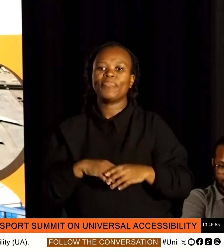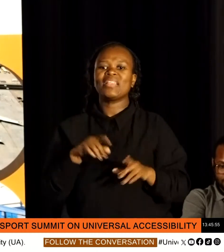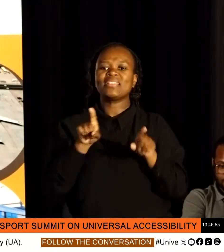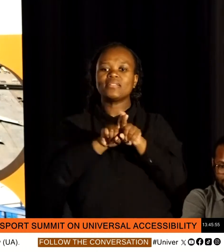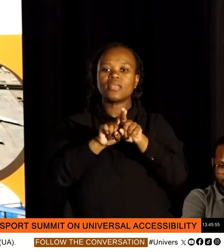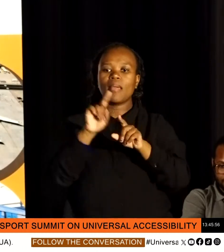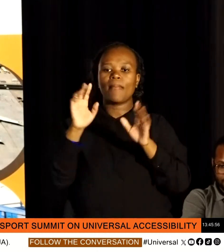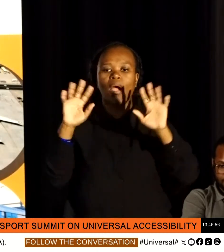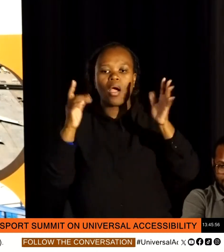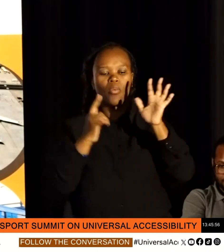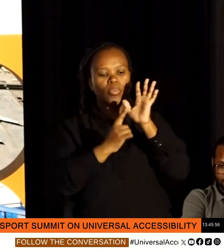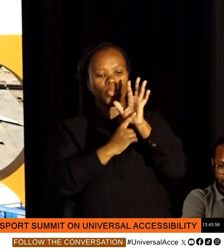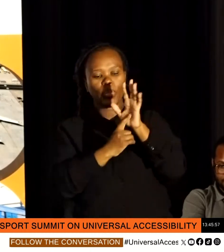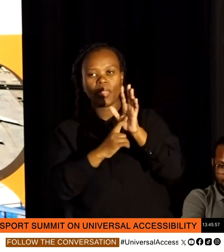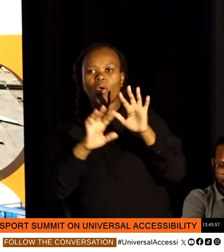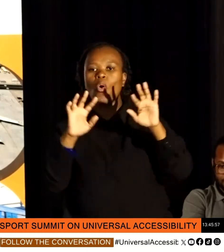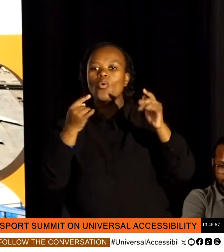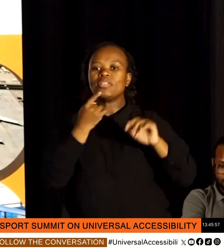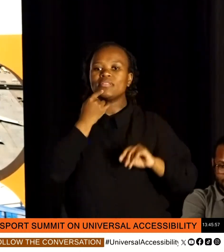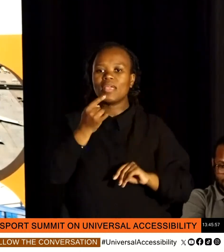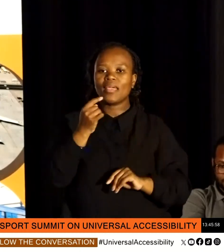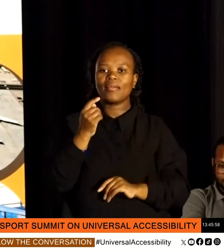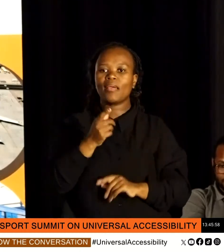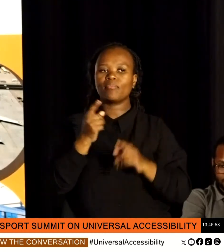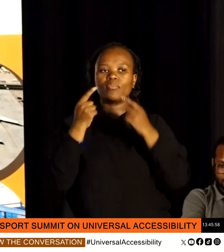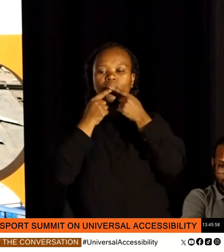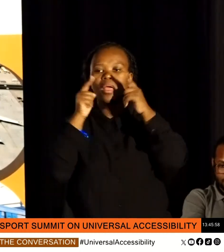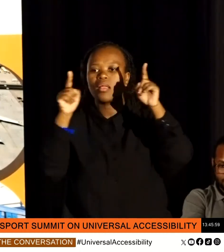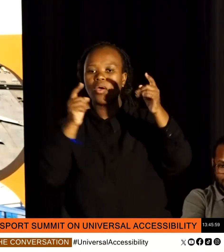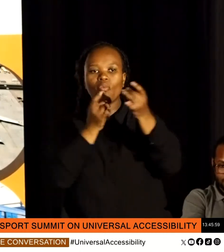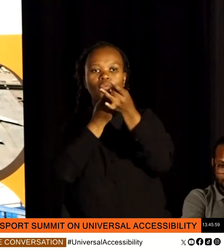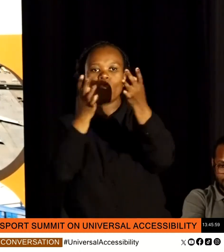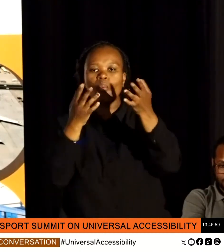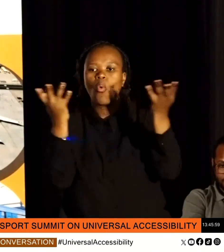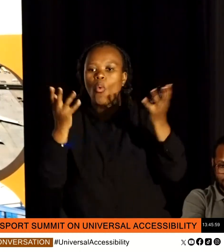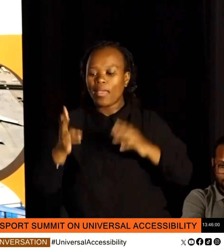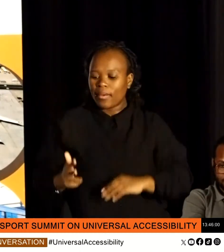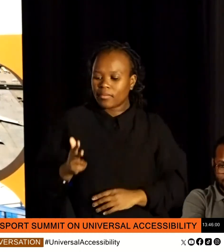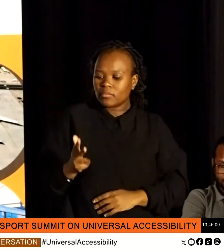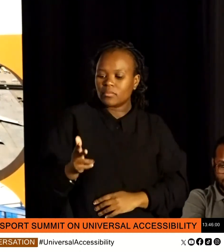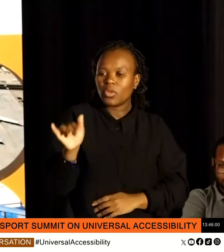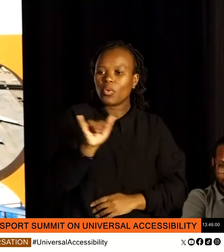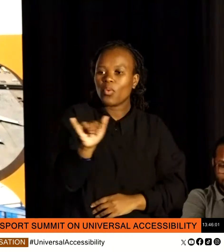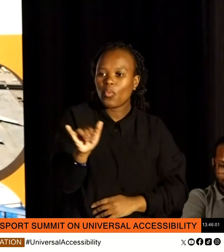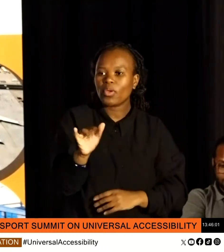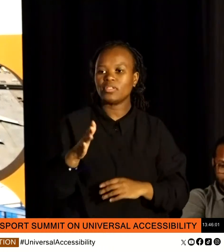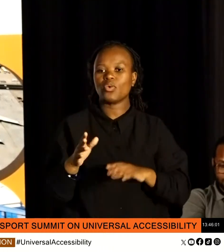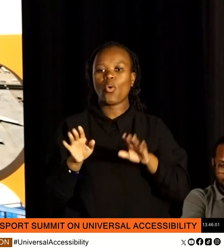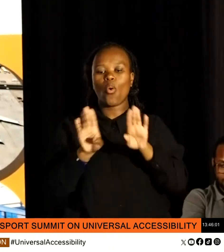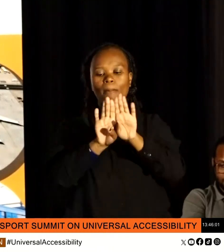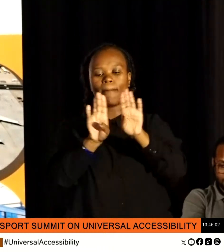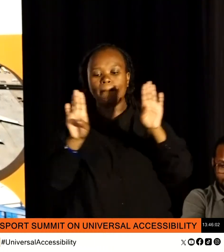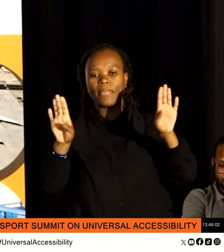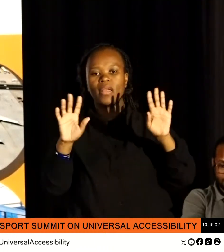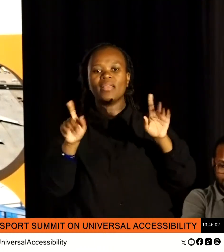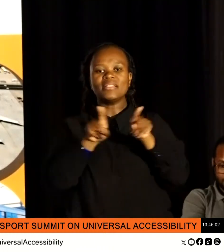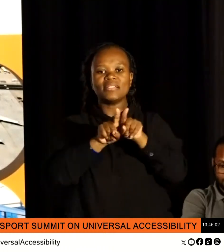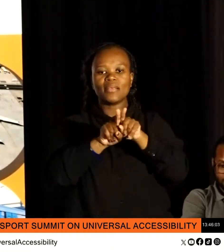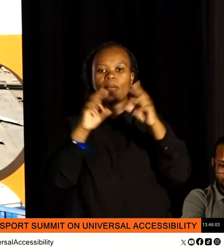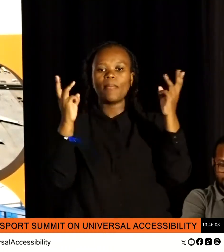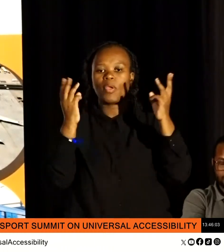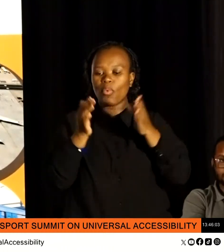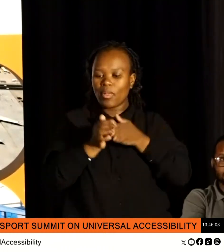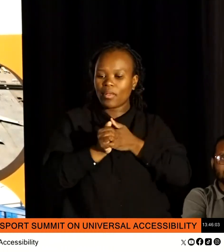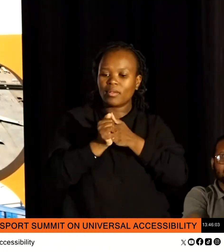signaling upcoming stations, and auditory cues for door operations, aiding individuals who are blind or visually impaired